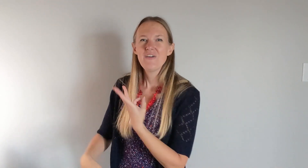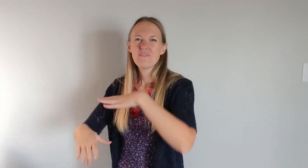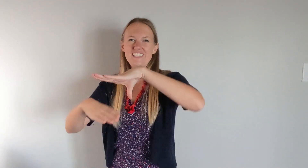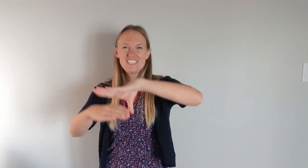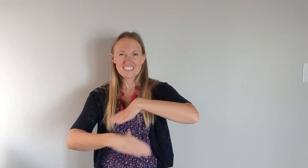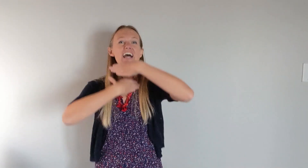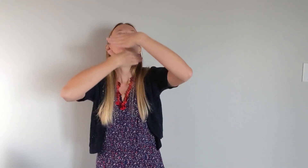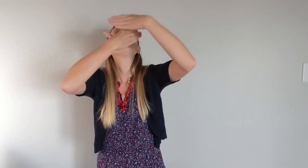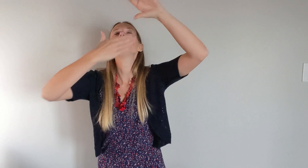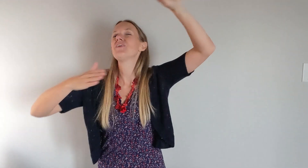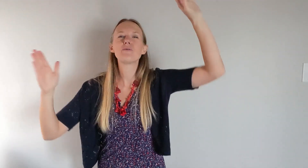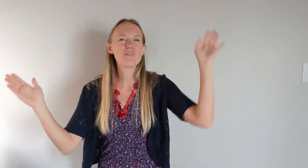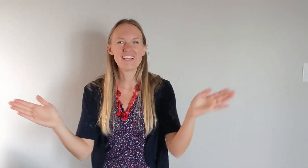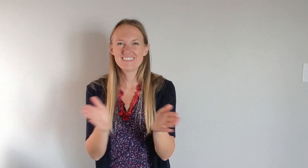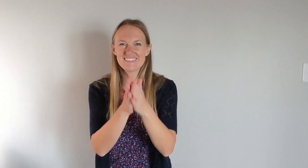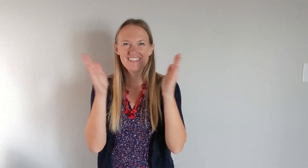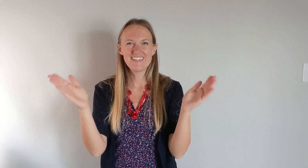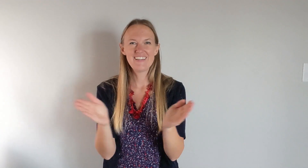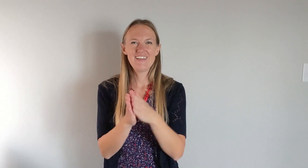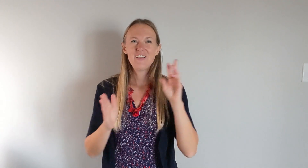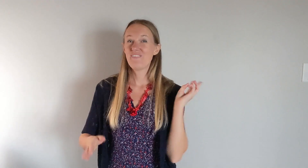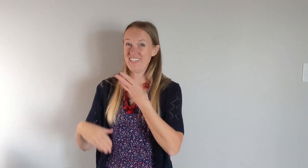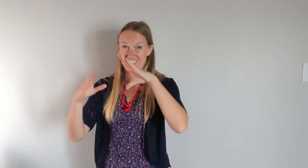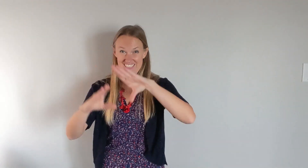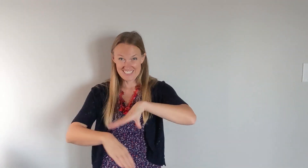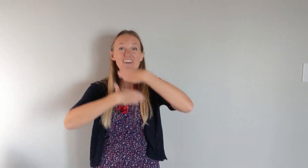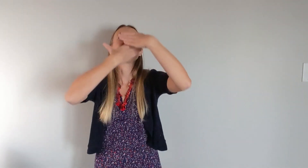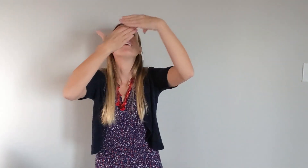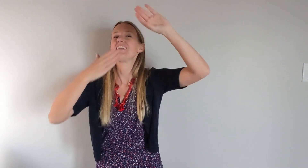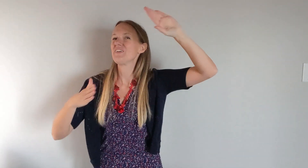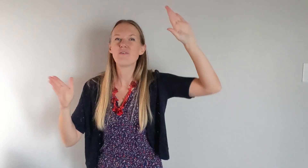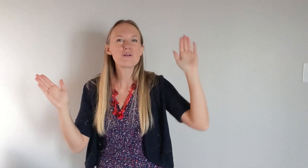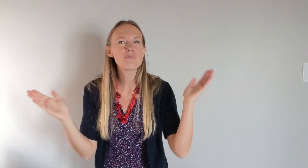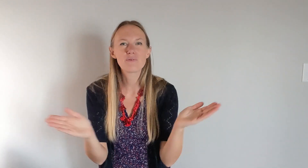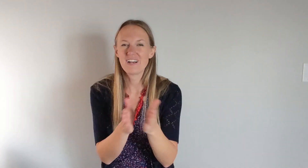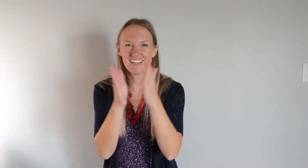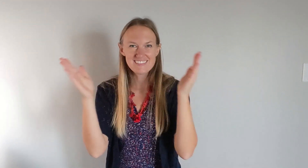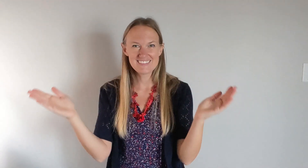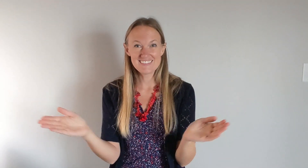We shout out your praise. We shout out your praise.